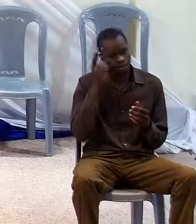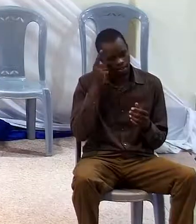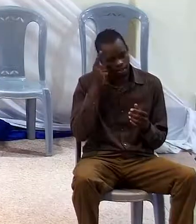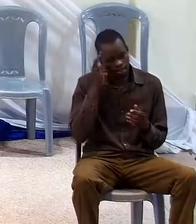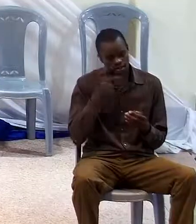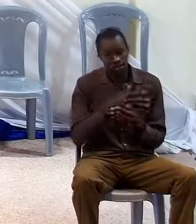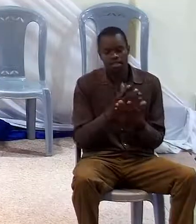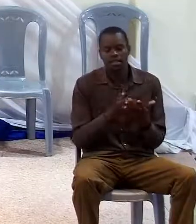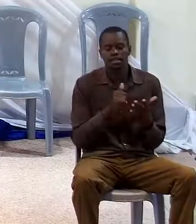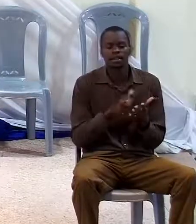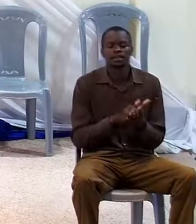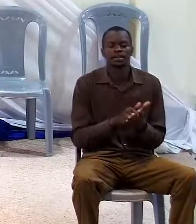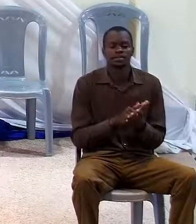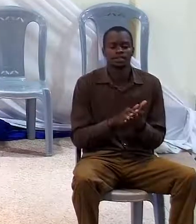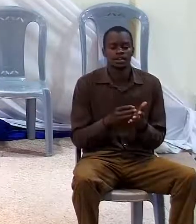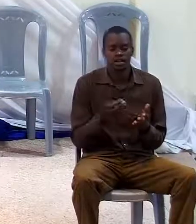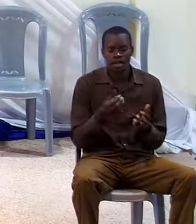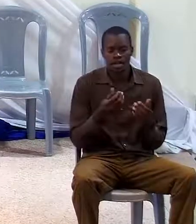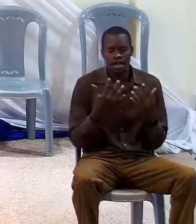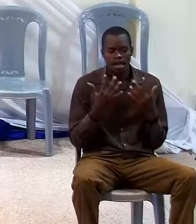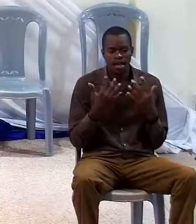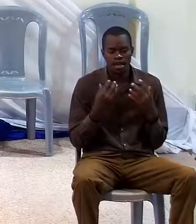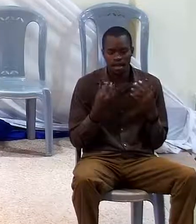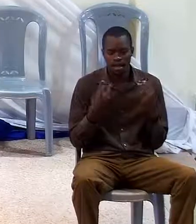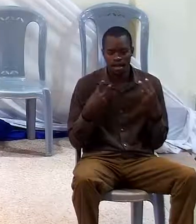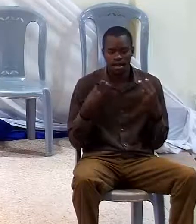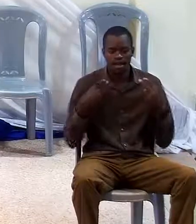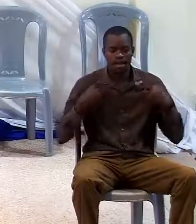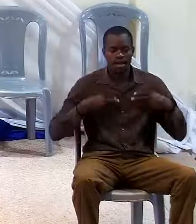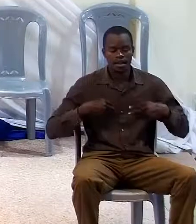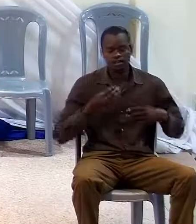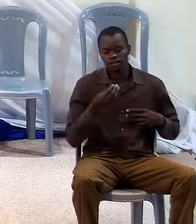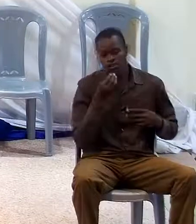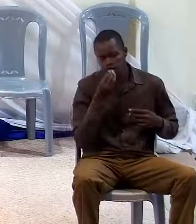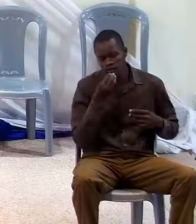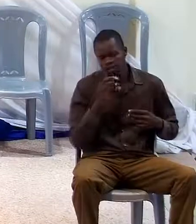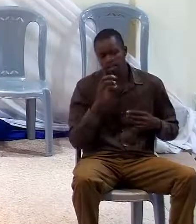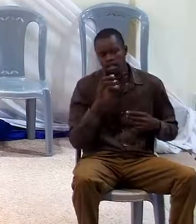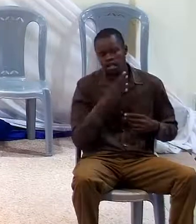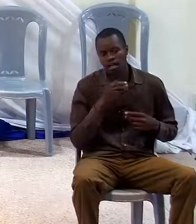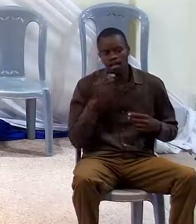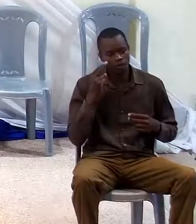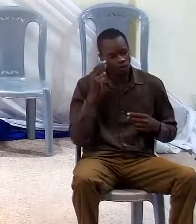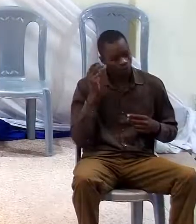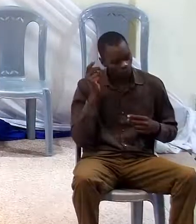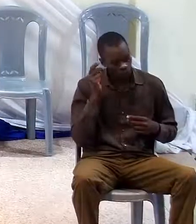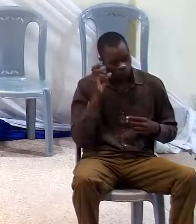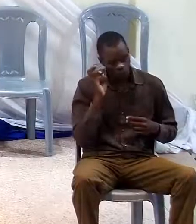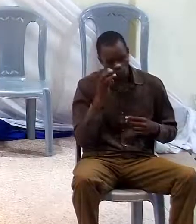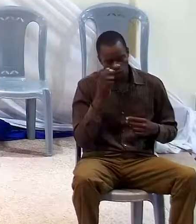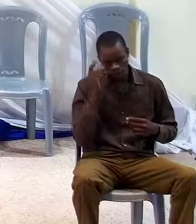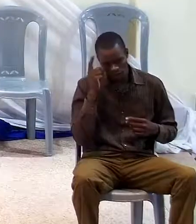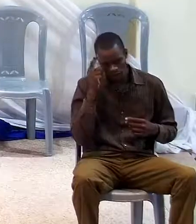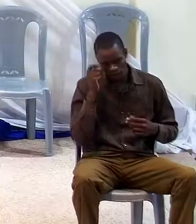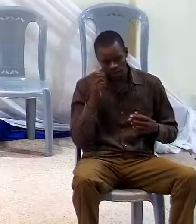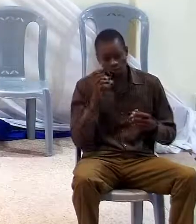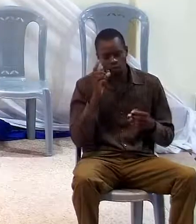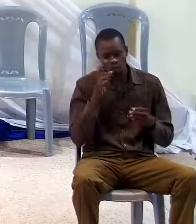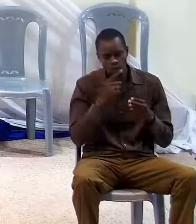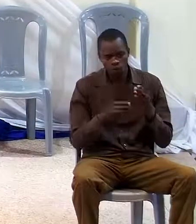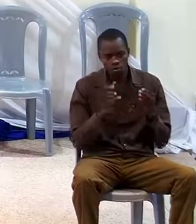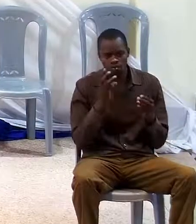foods, and we are very much conscious of our health and what we eat and I appreciate that.